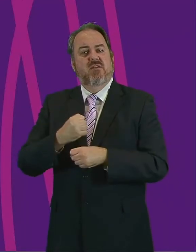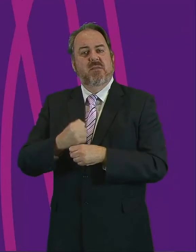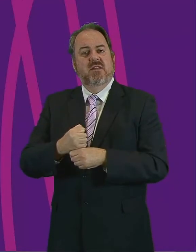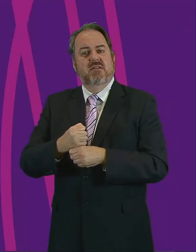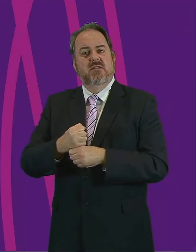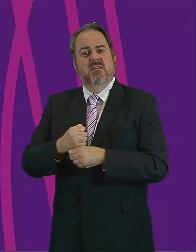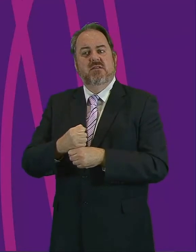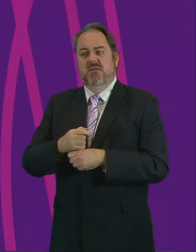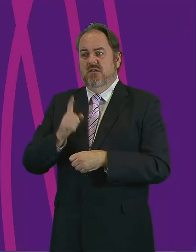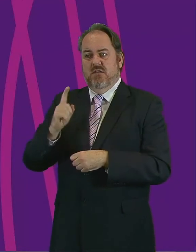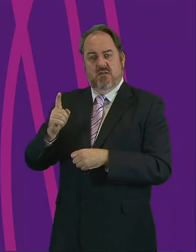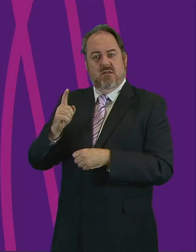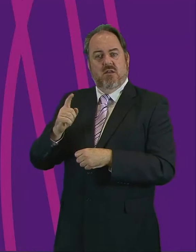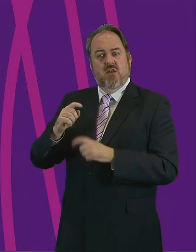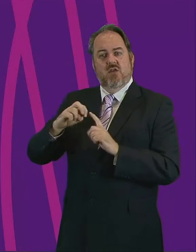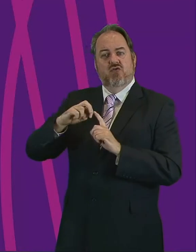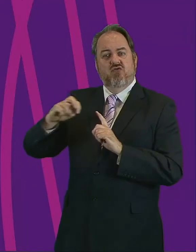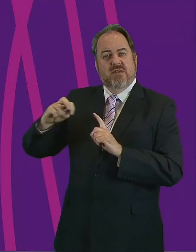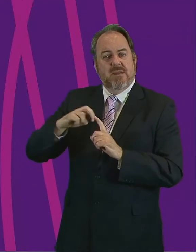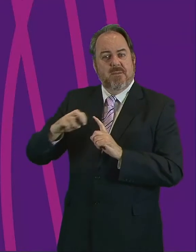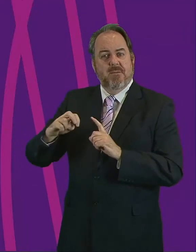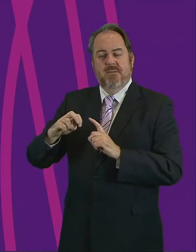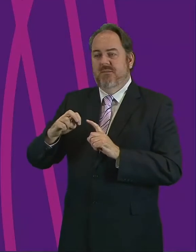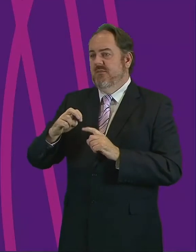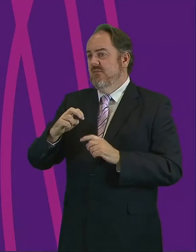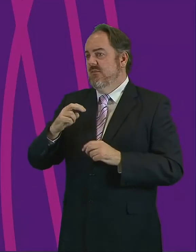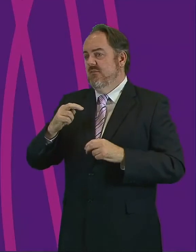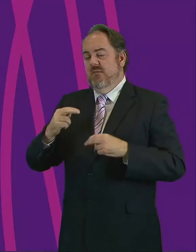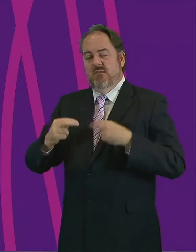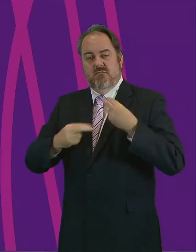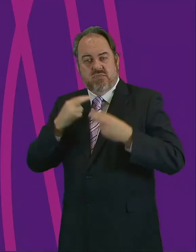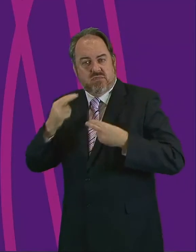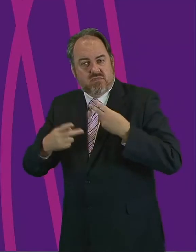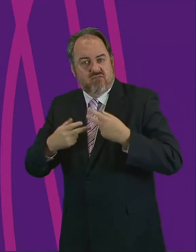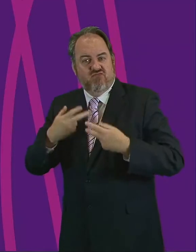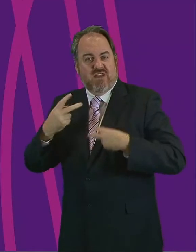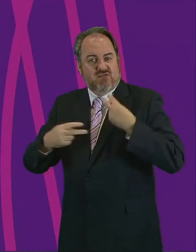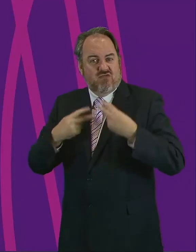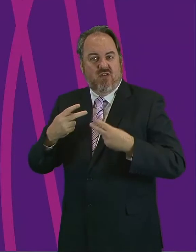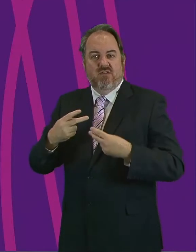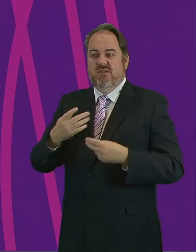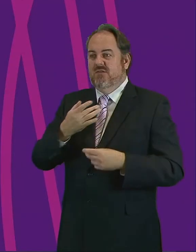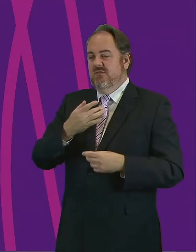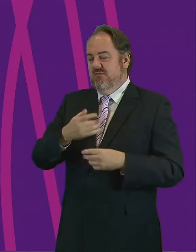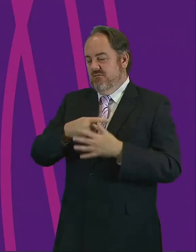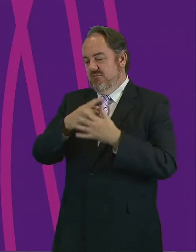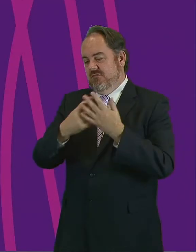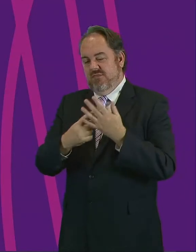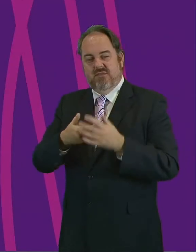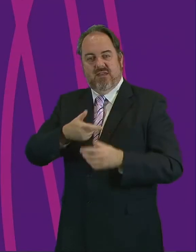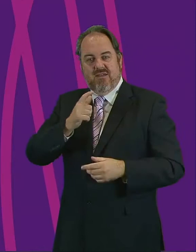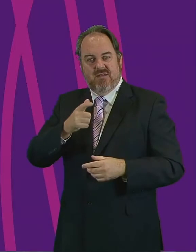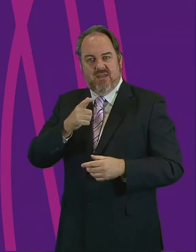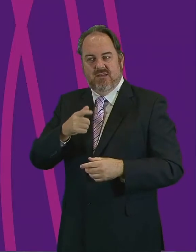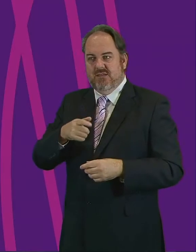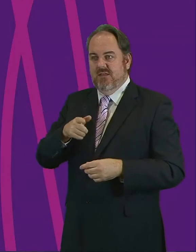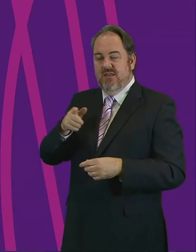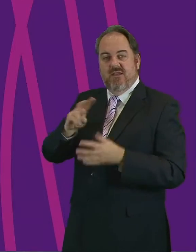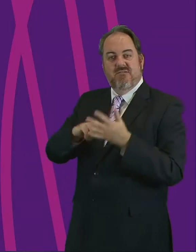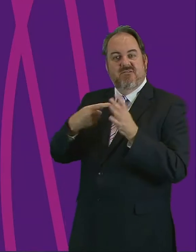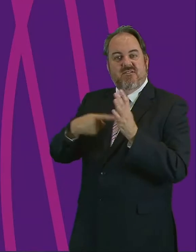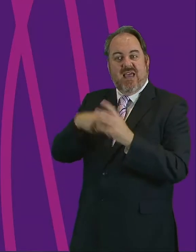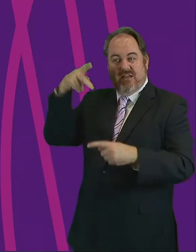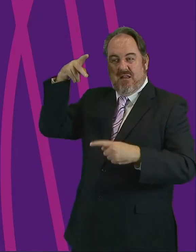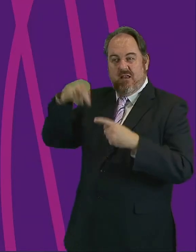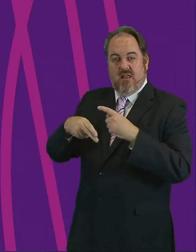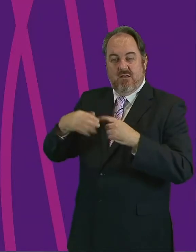and hospitality sector a massive boost by reducing VAT to just 5%. The Chancellor is doing whatever